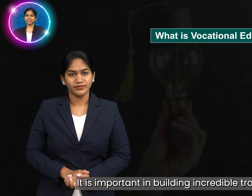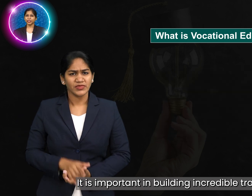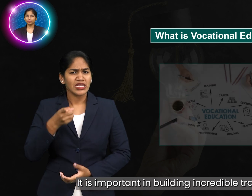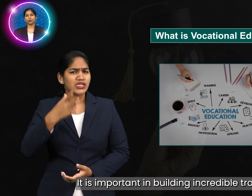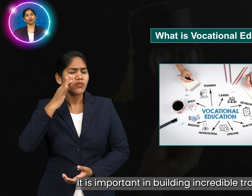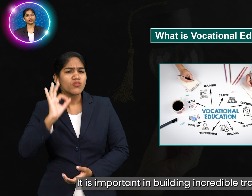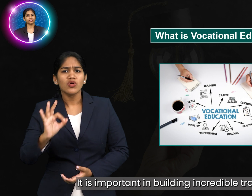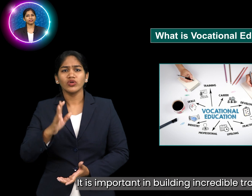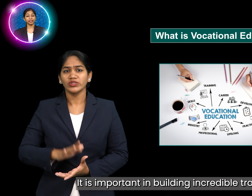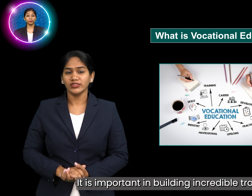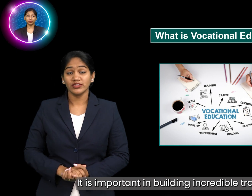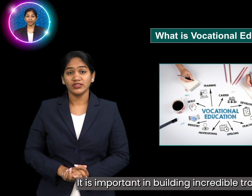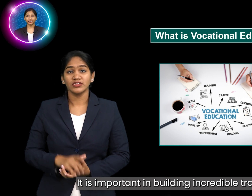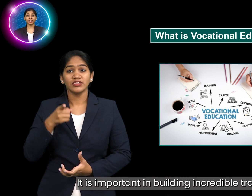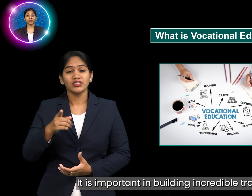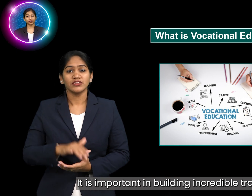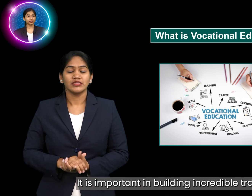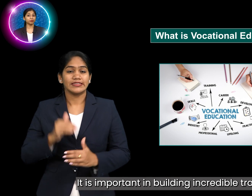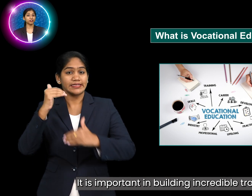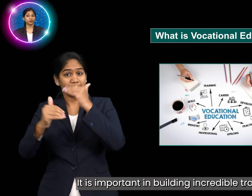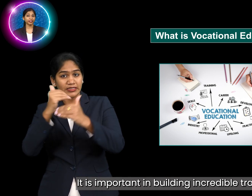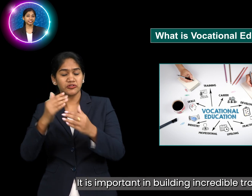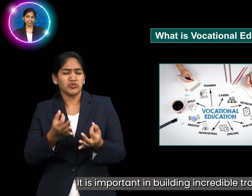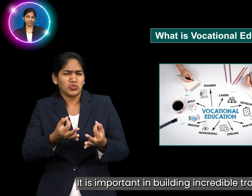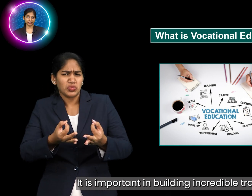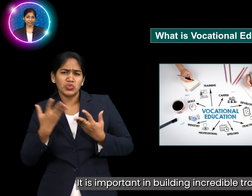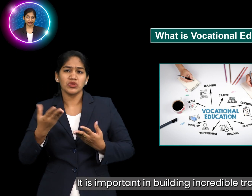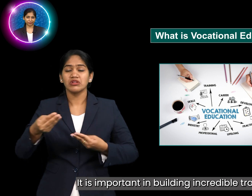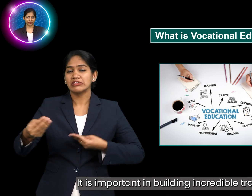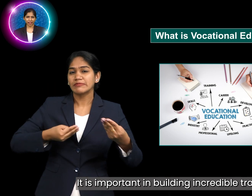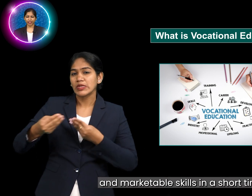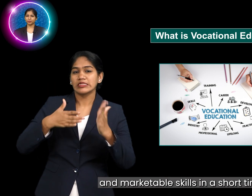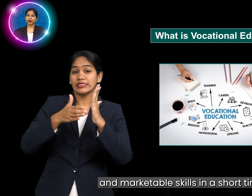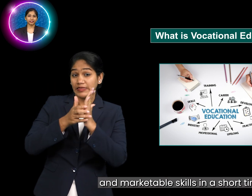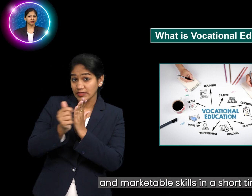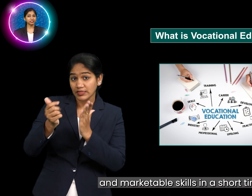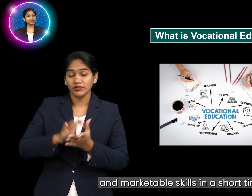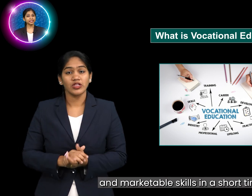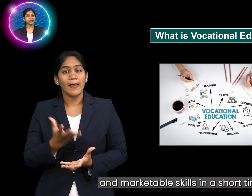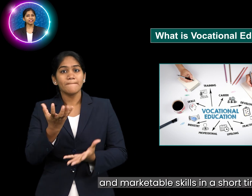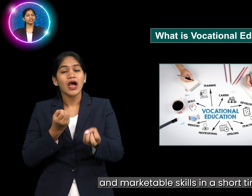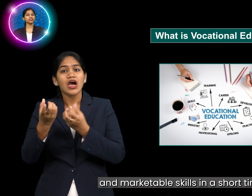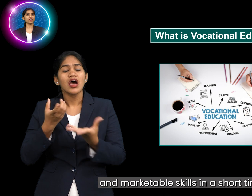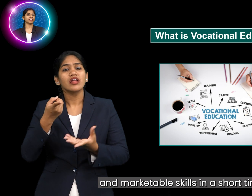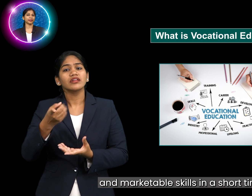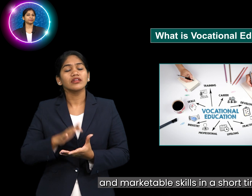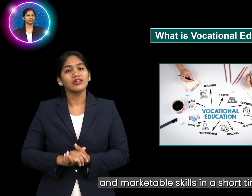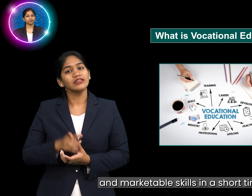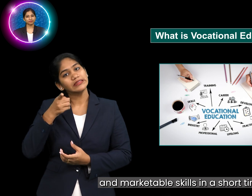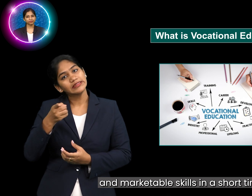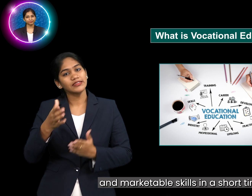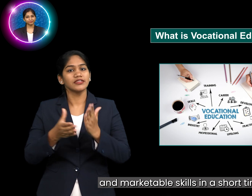It is important in building incredible trade skills and marketable skills in a short